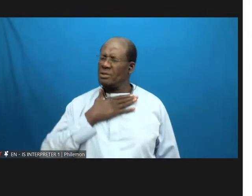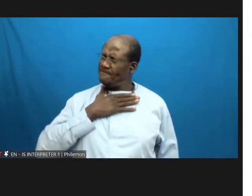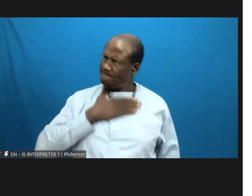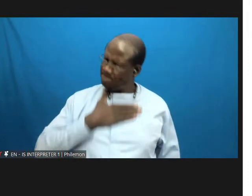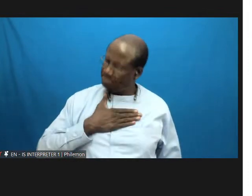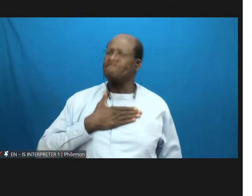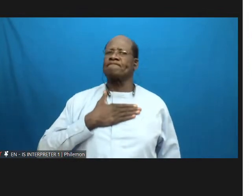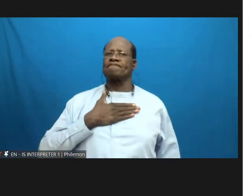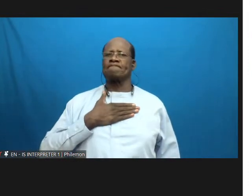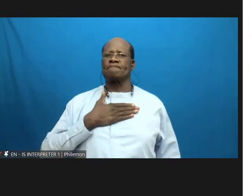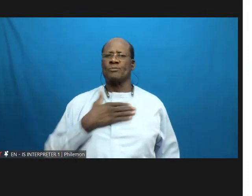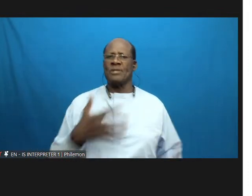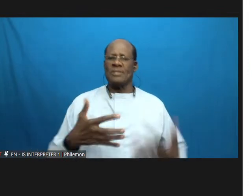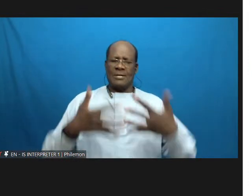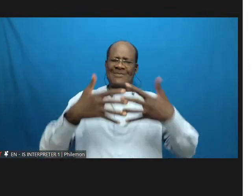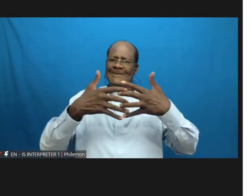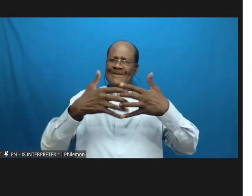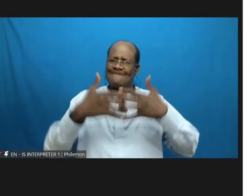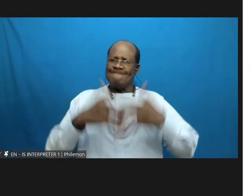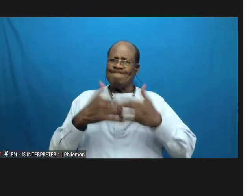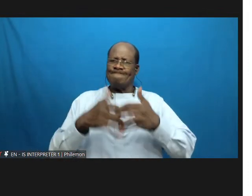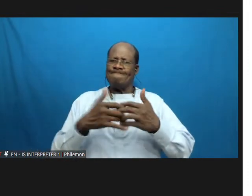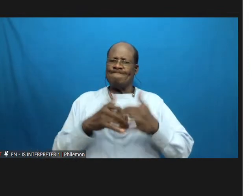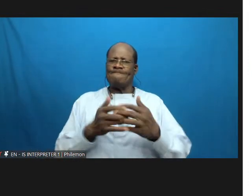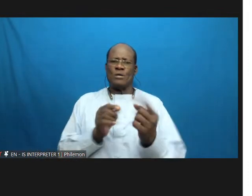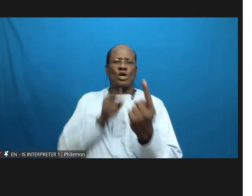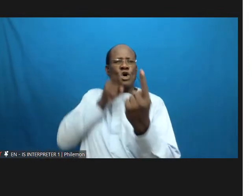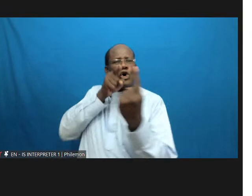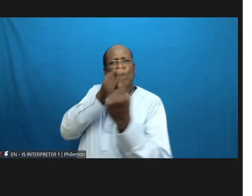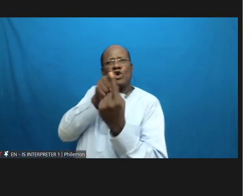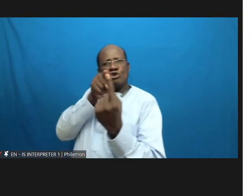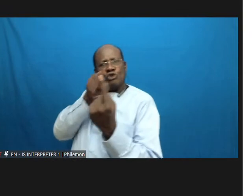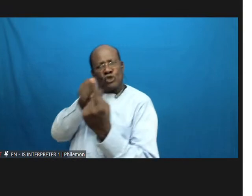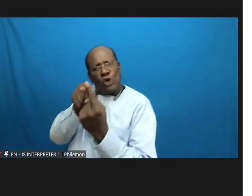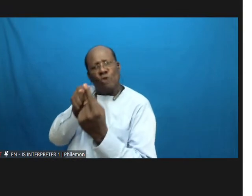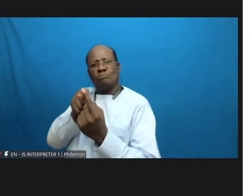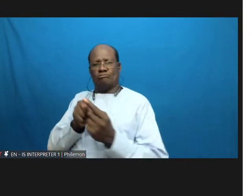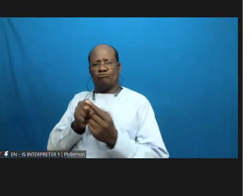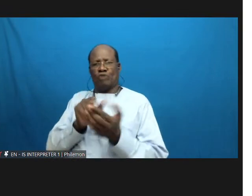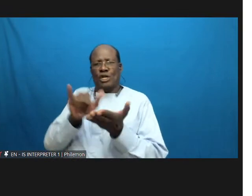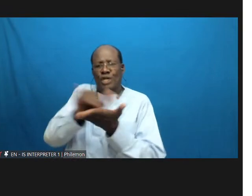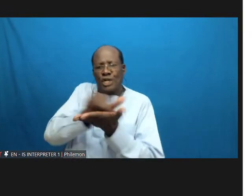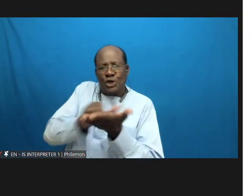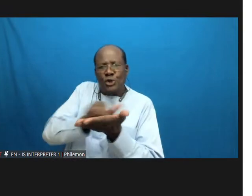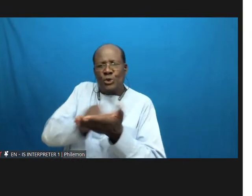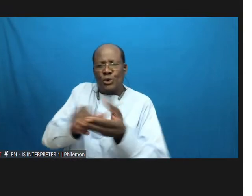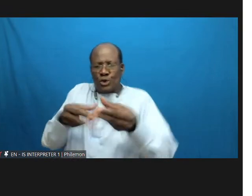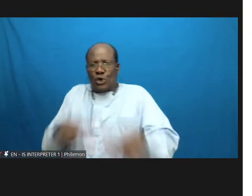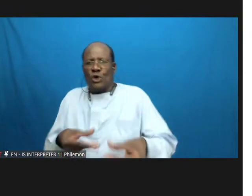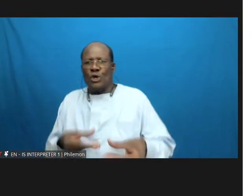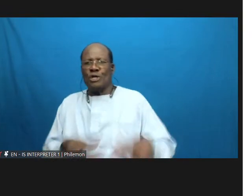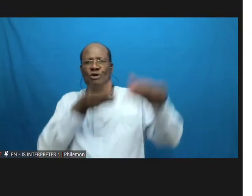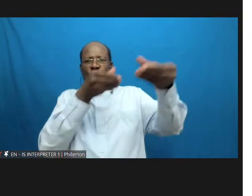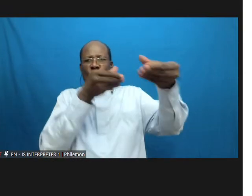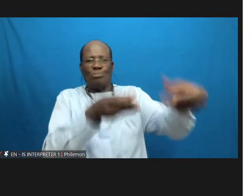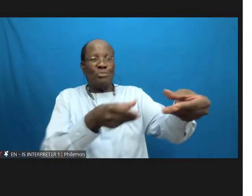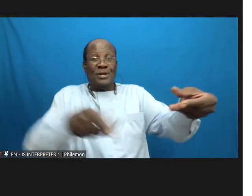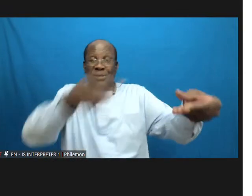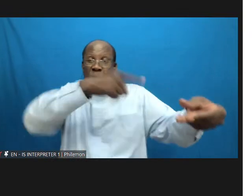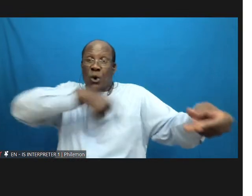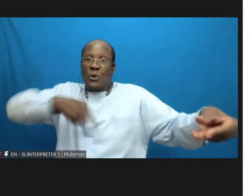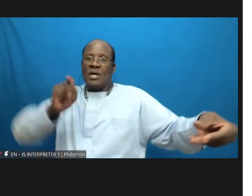that when these goals are presented in New York and we can read that document, we as Africans will be happy to